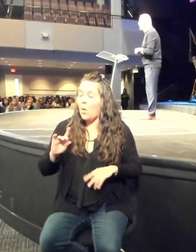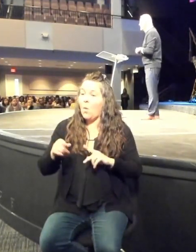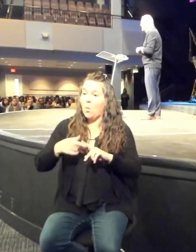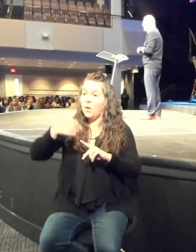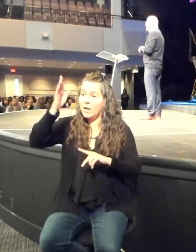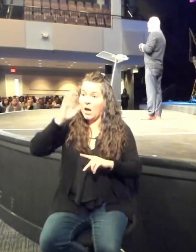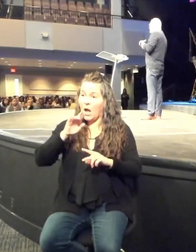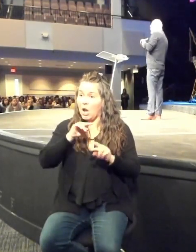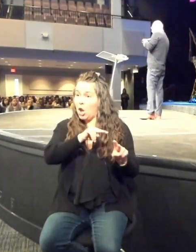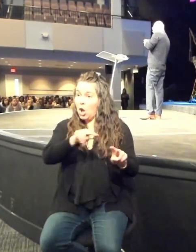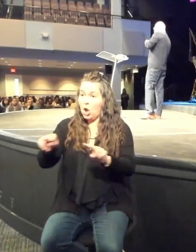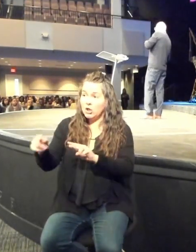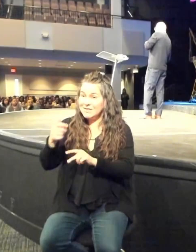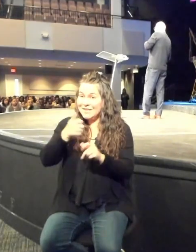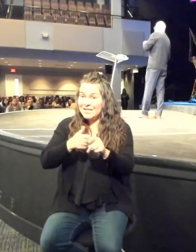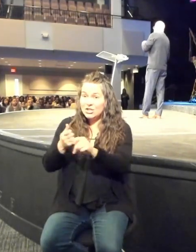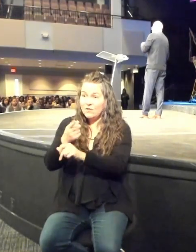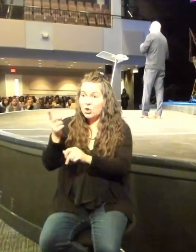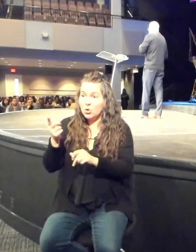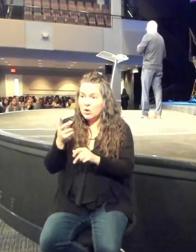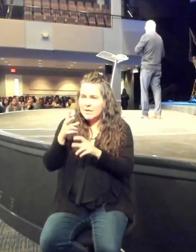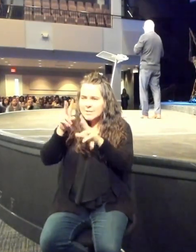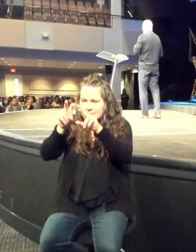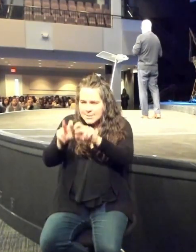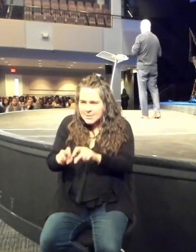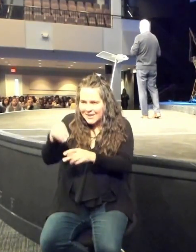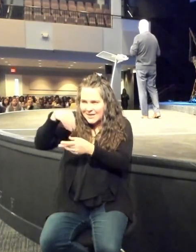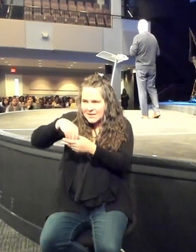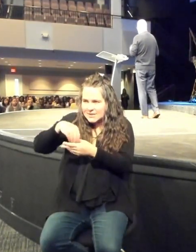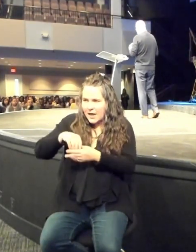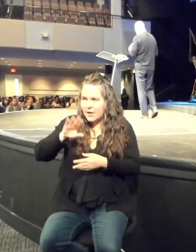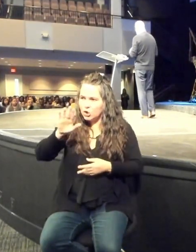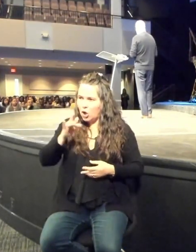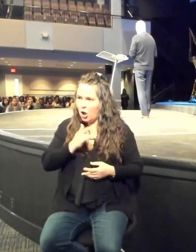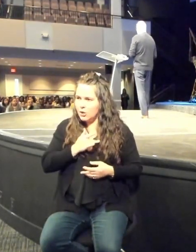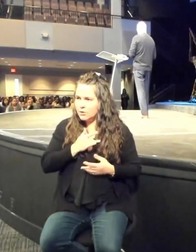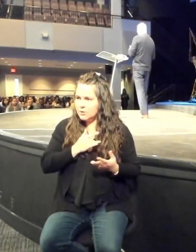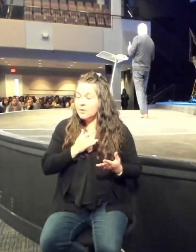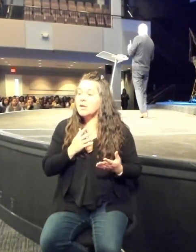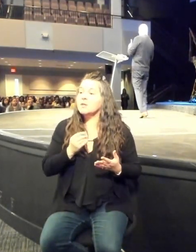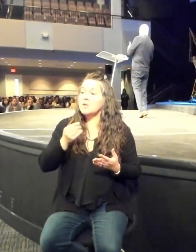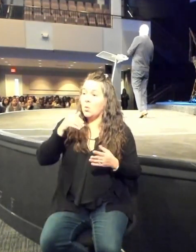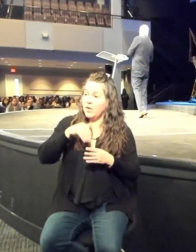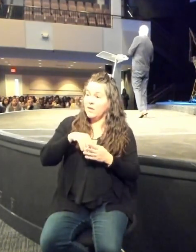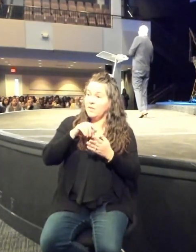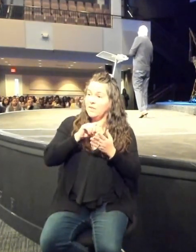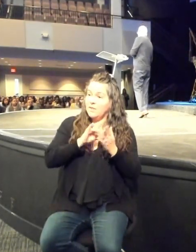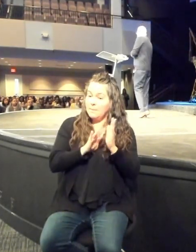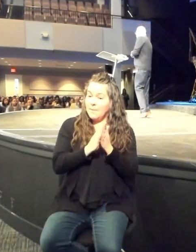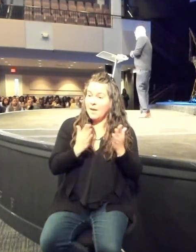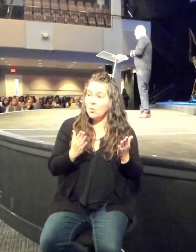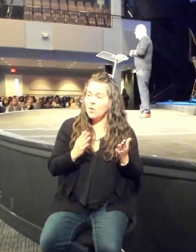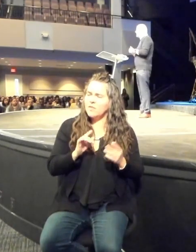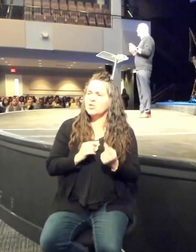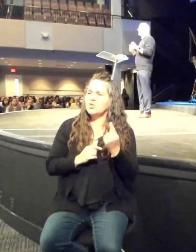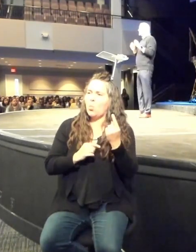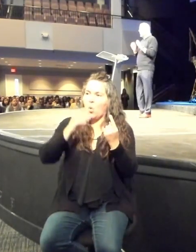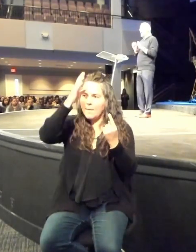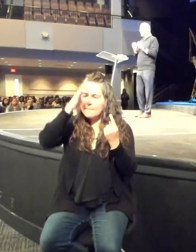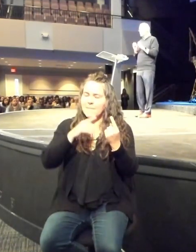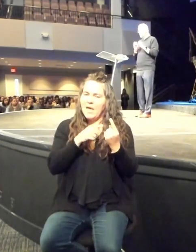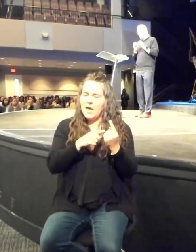me, he's looking on the inside of us. What's the condition of our heart? And in the scriptures, there's one particular man that